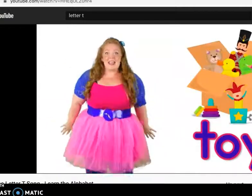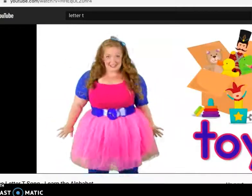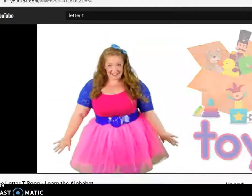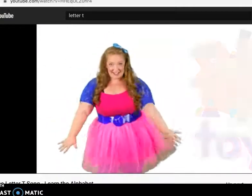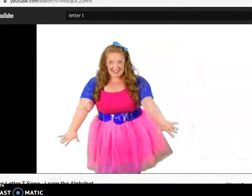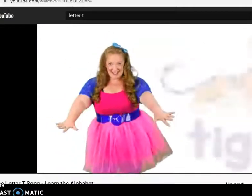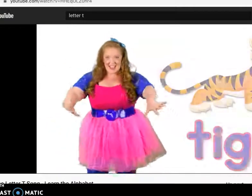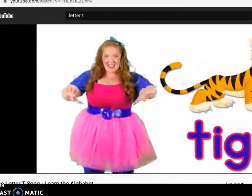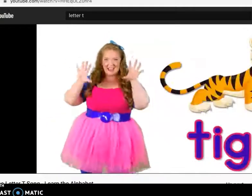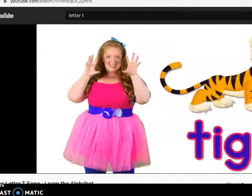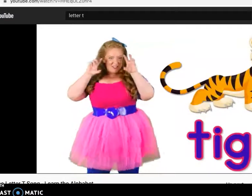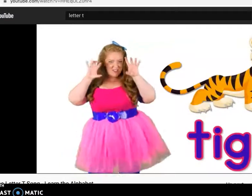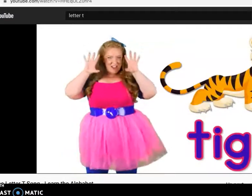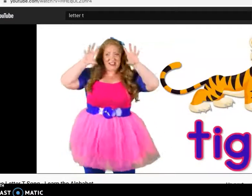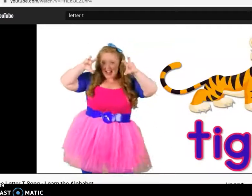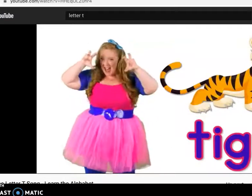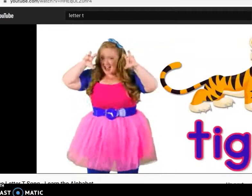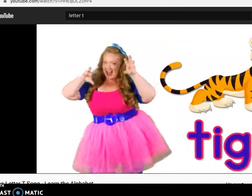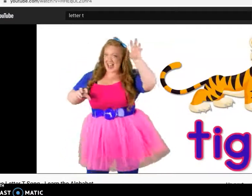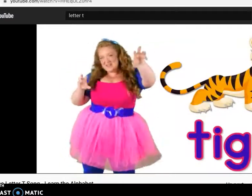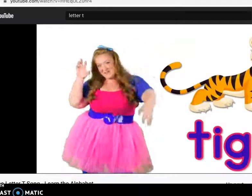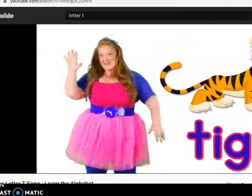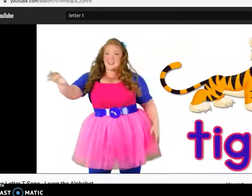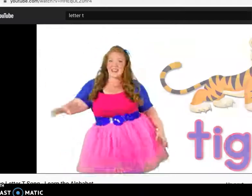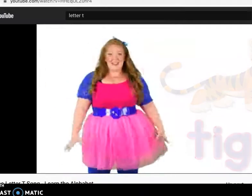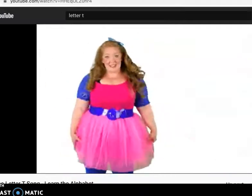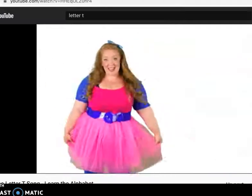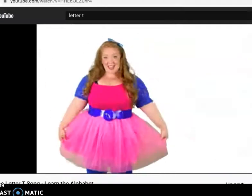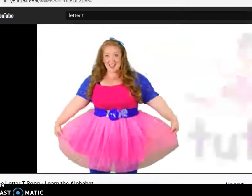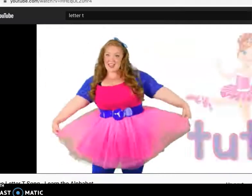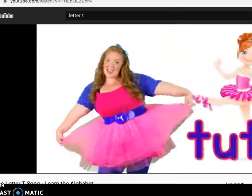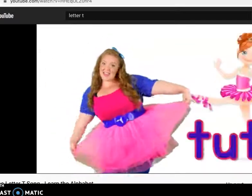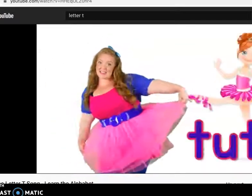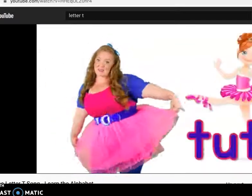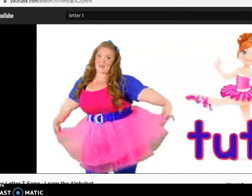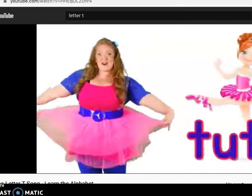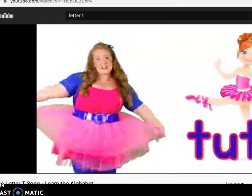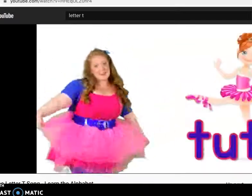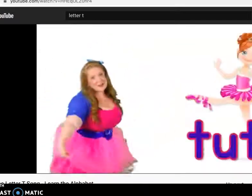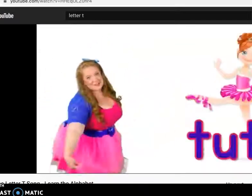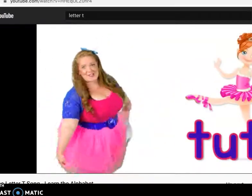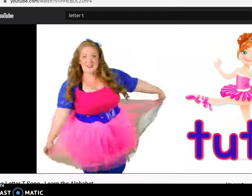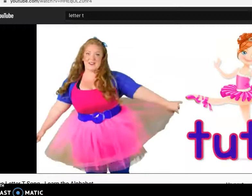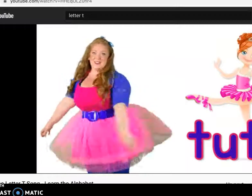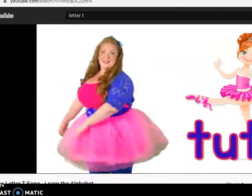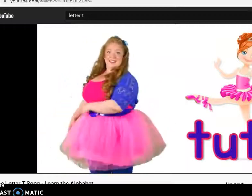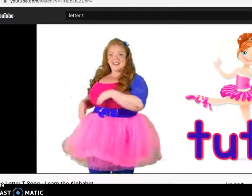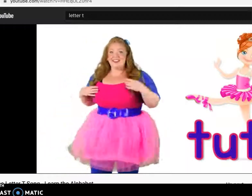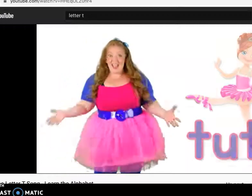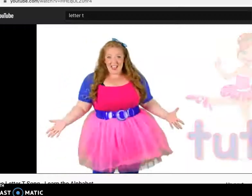T is for tiger. T is for tutu.